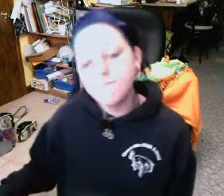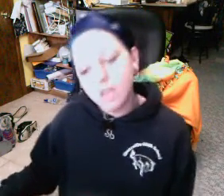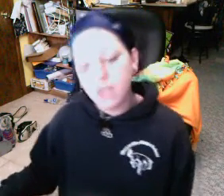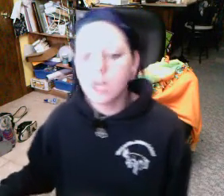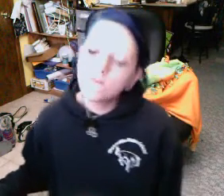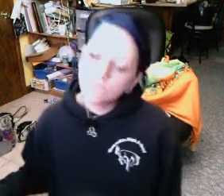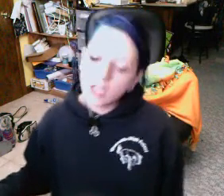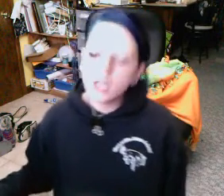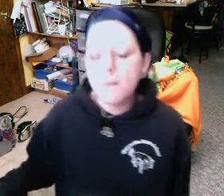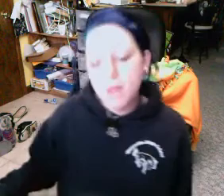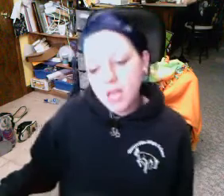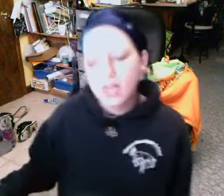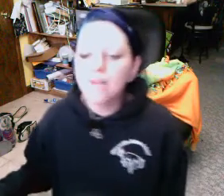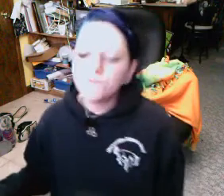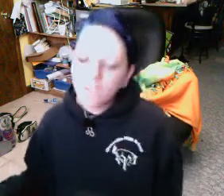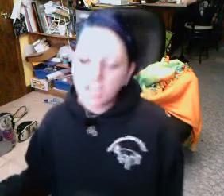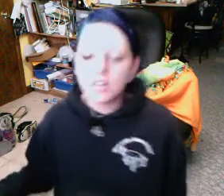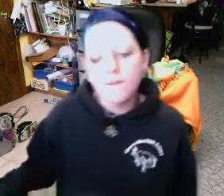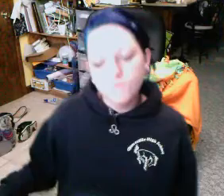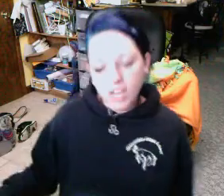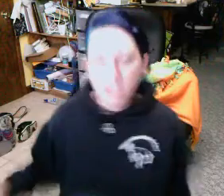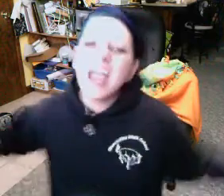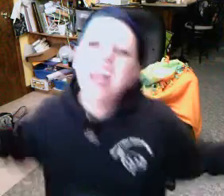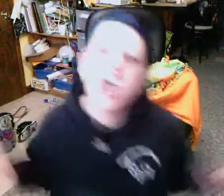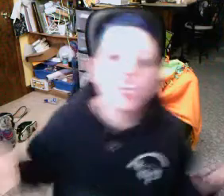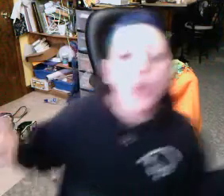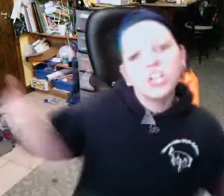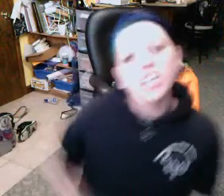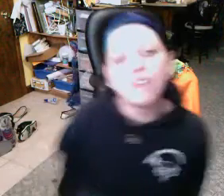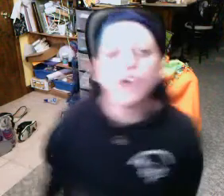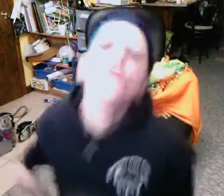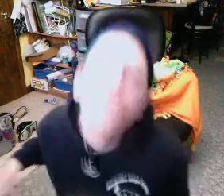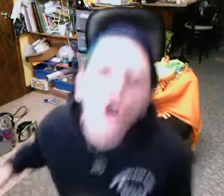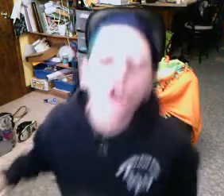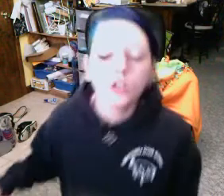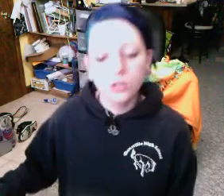faded, faded, my nigga, I'm faded, faded, and I don't give a fuck.